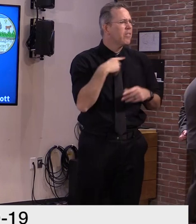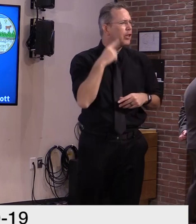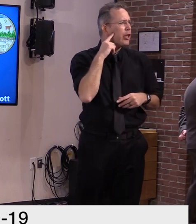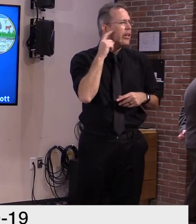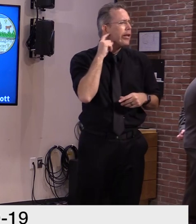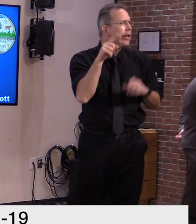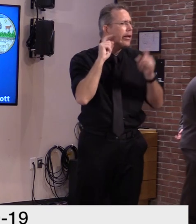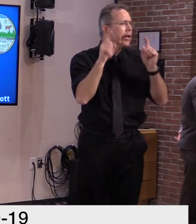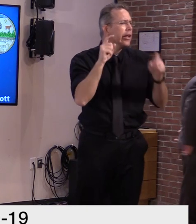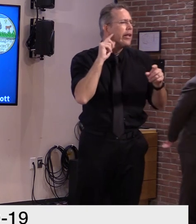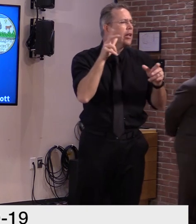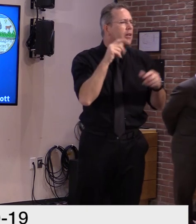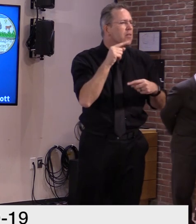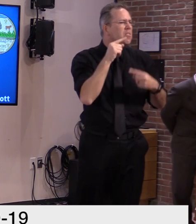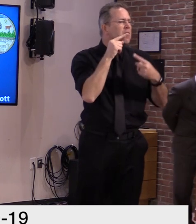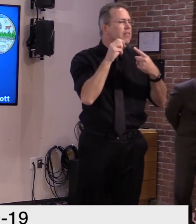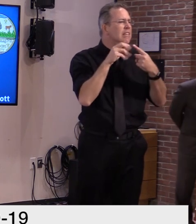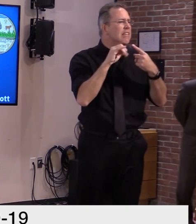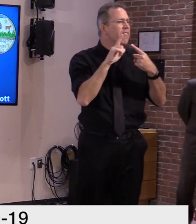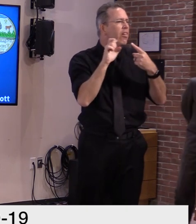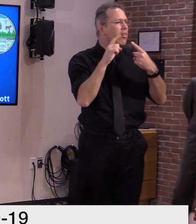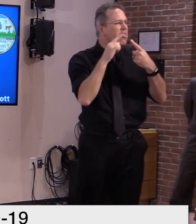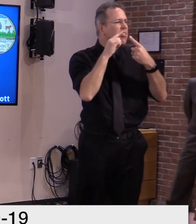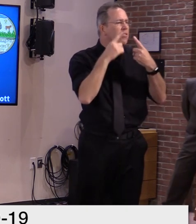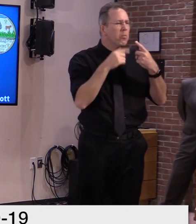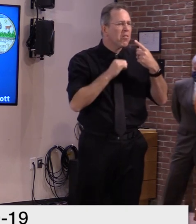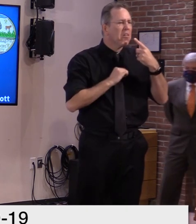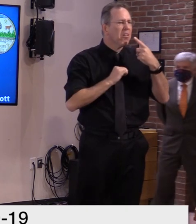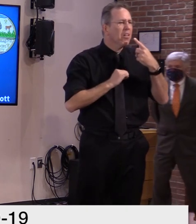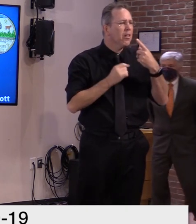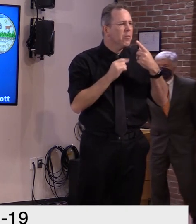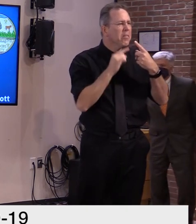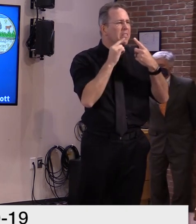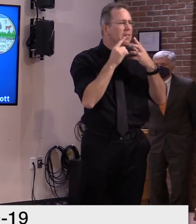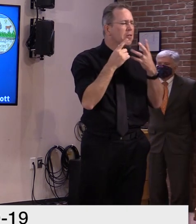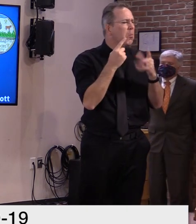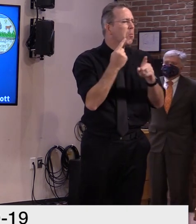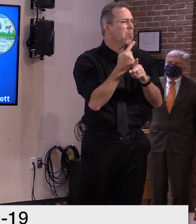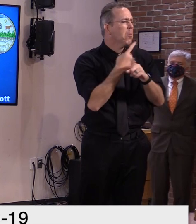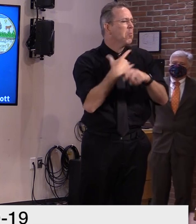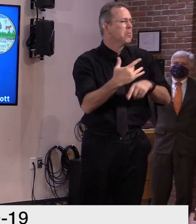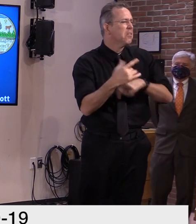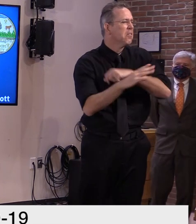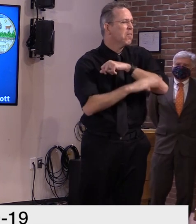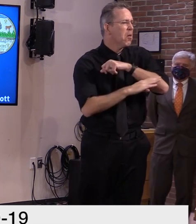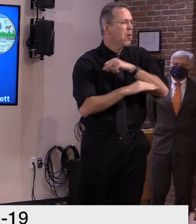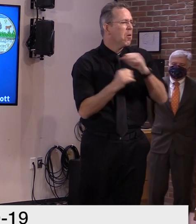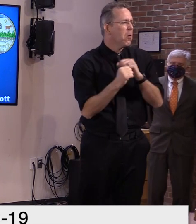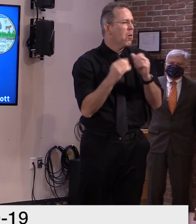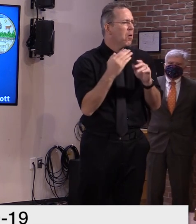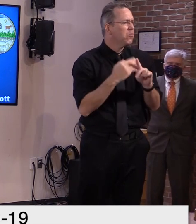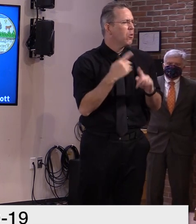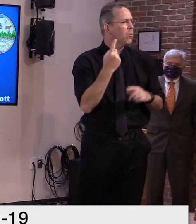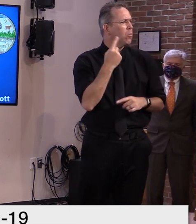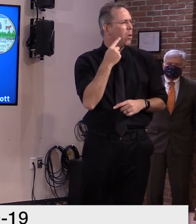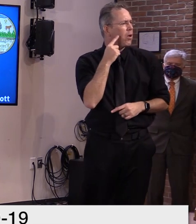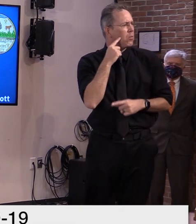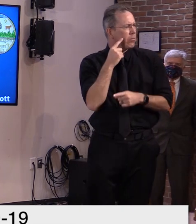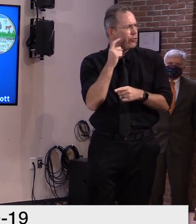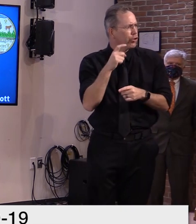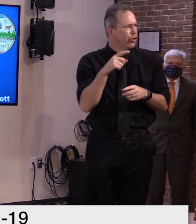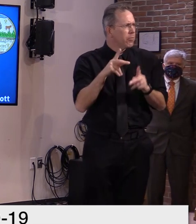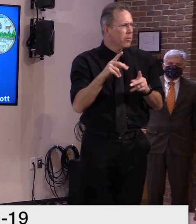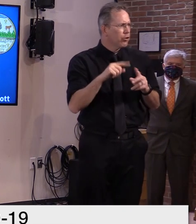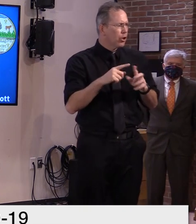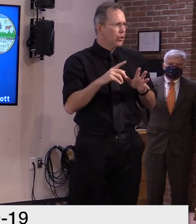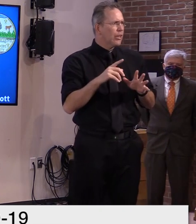cough. I'm wondering, what is the guidance for when people should reach out to their primary